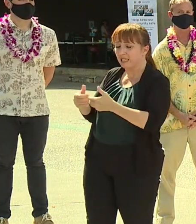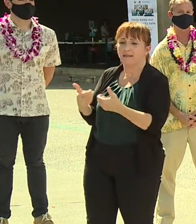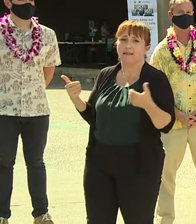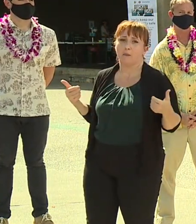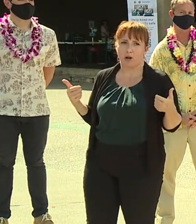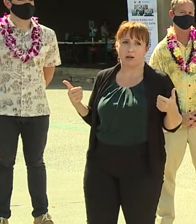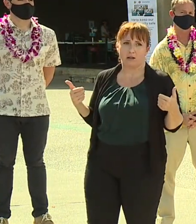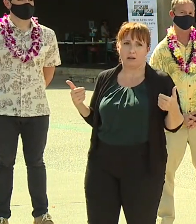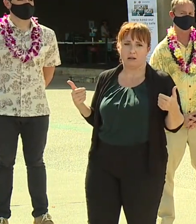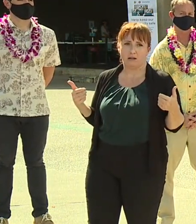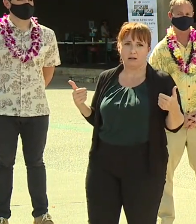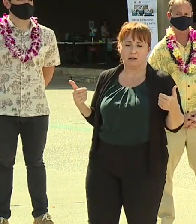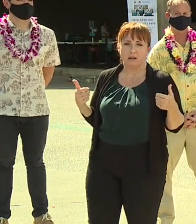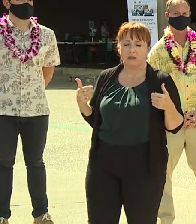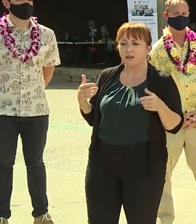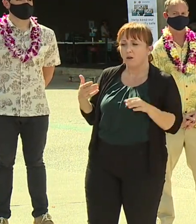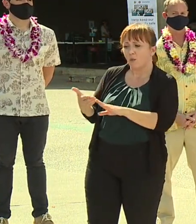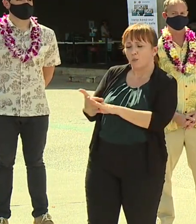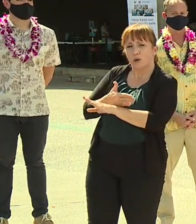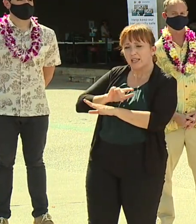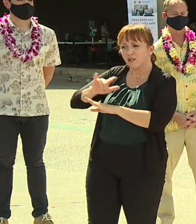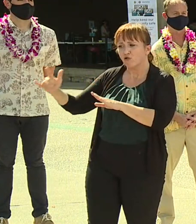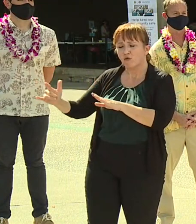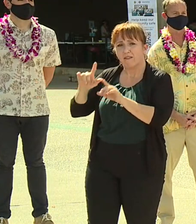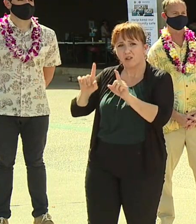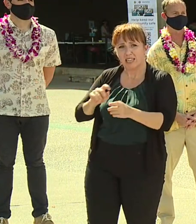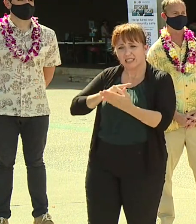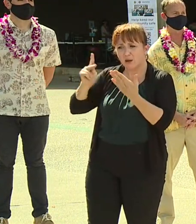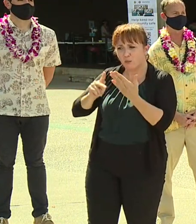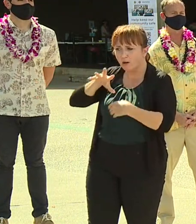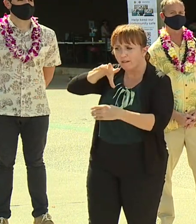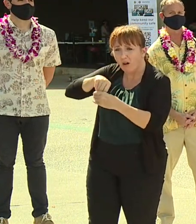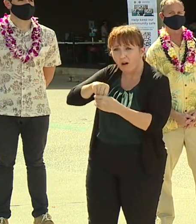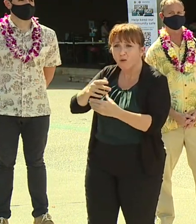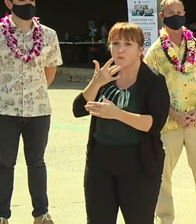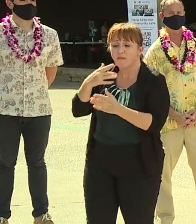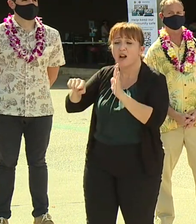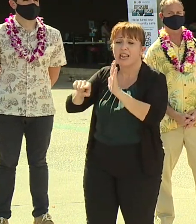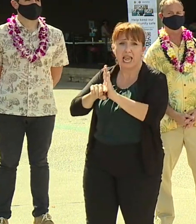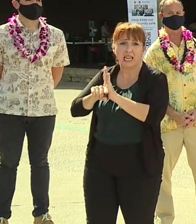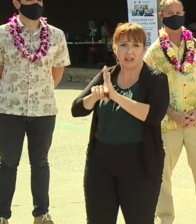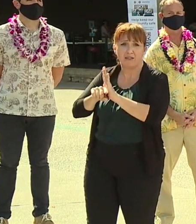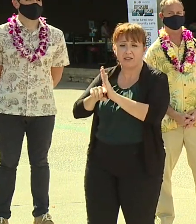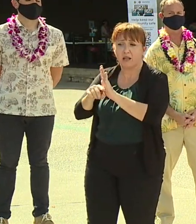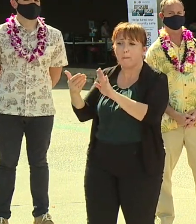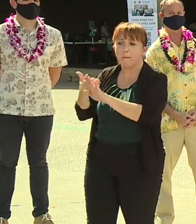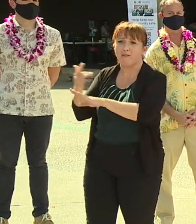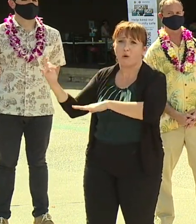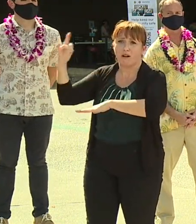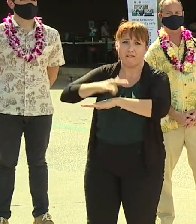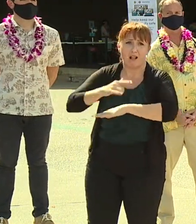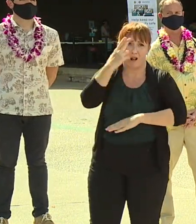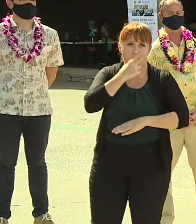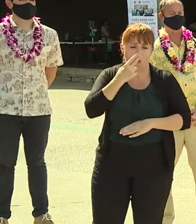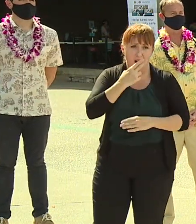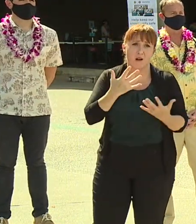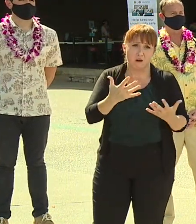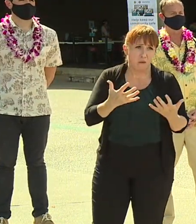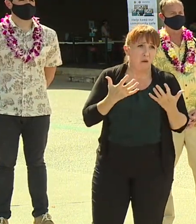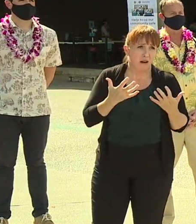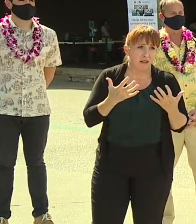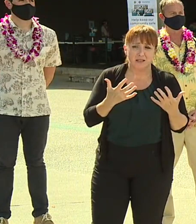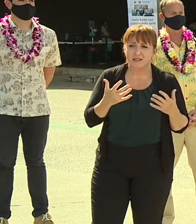in the pre-travel testing program. We would rather they get tested and get a negative result prior to coming to the islands rather than